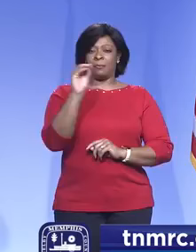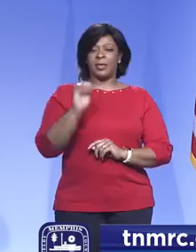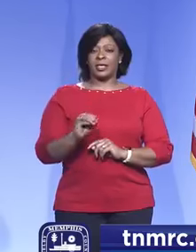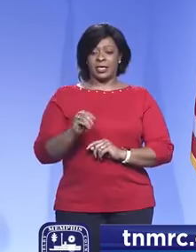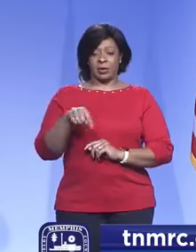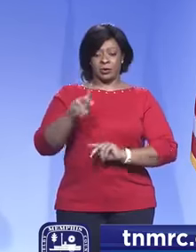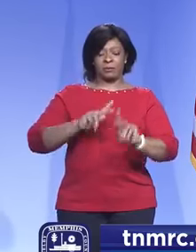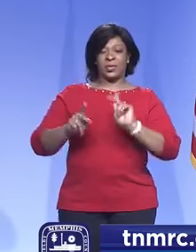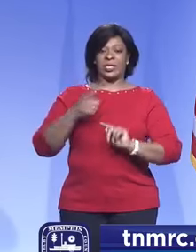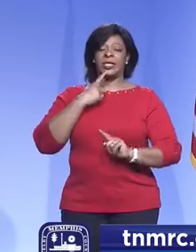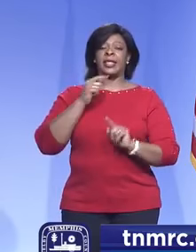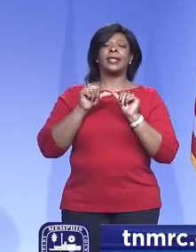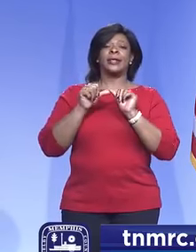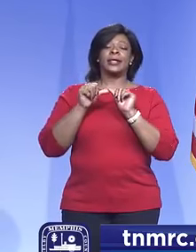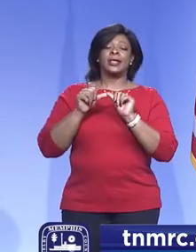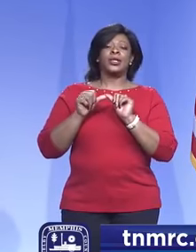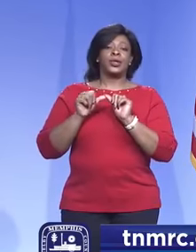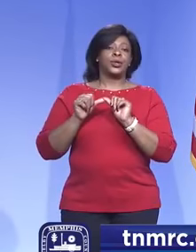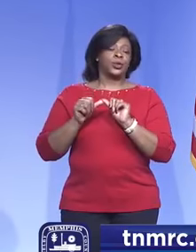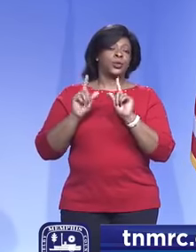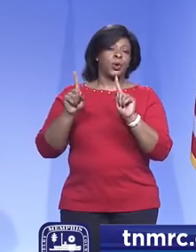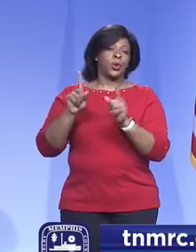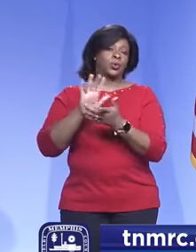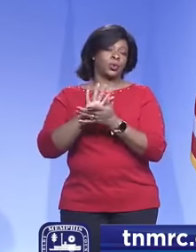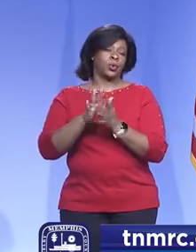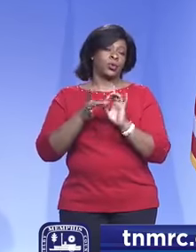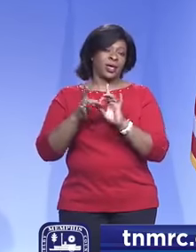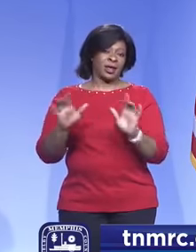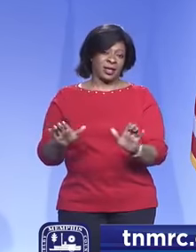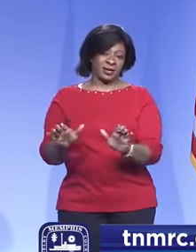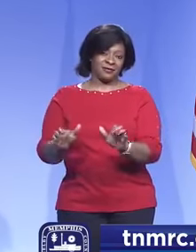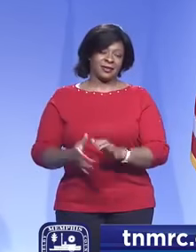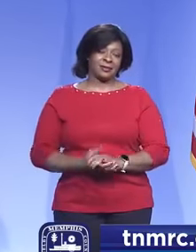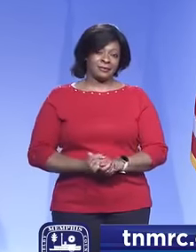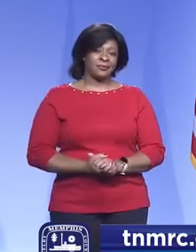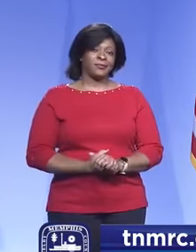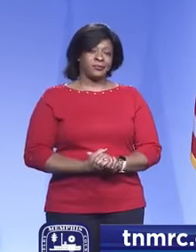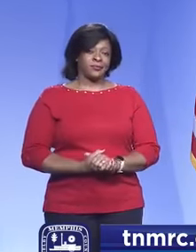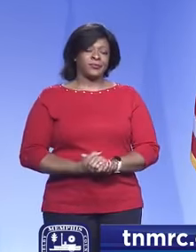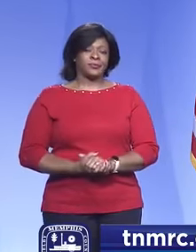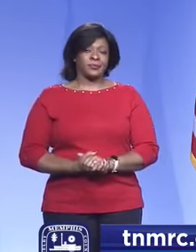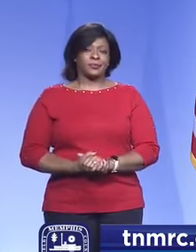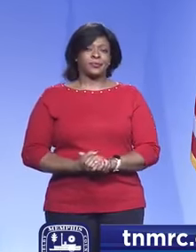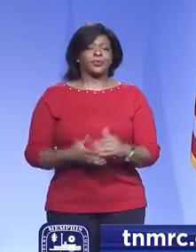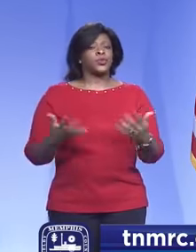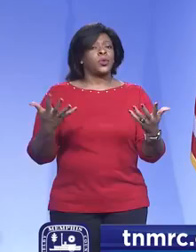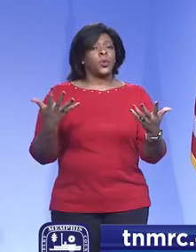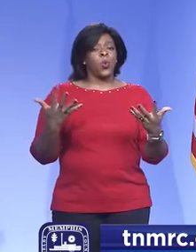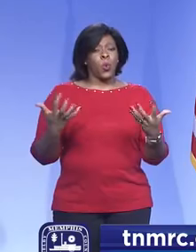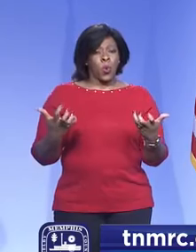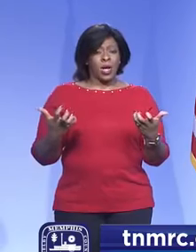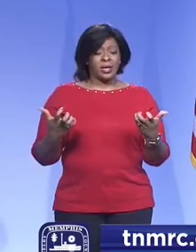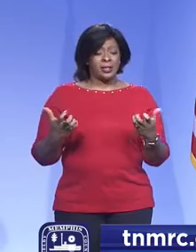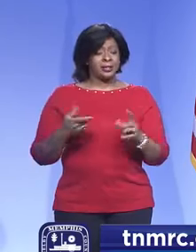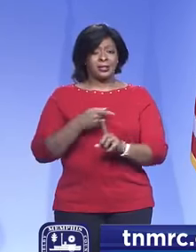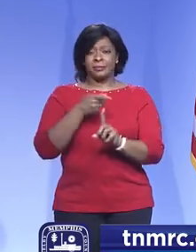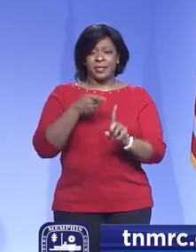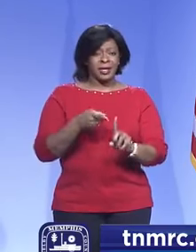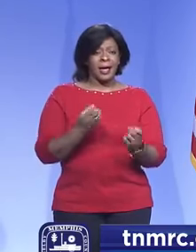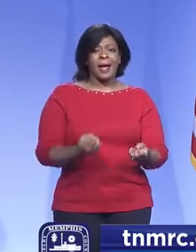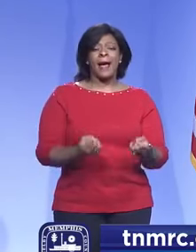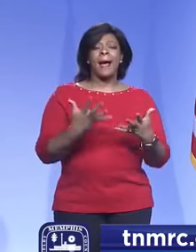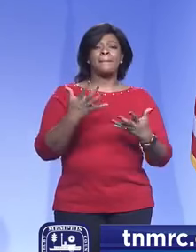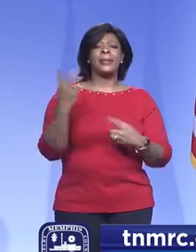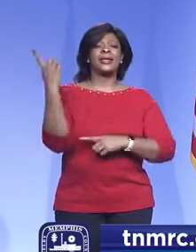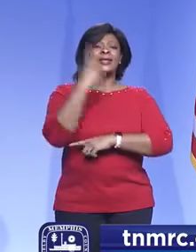indicated that they continue to engage in school-related activities. We wanted to specifically look at how many